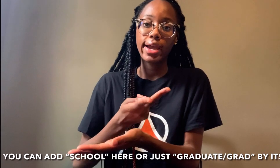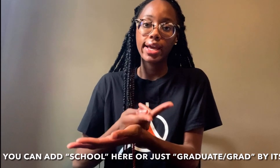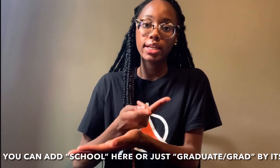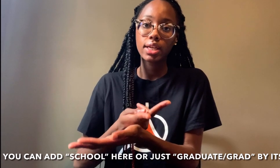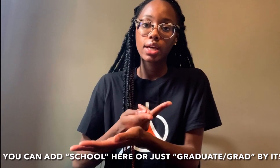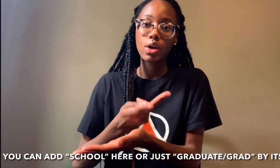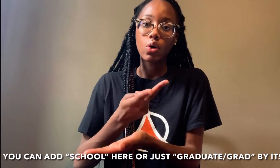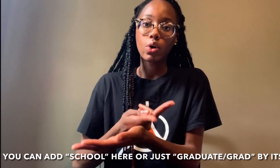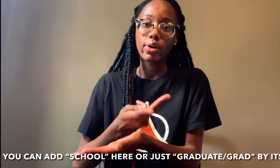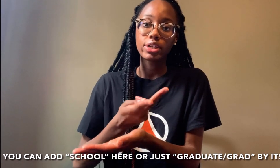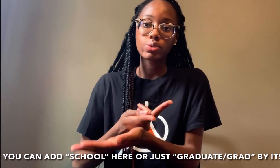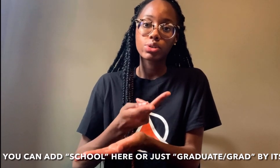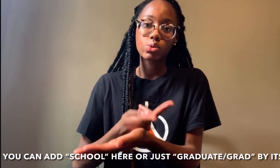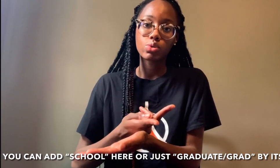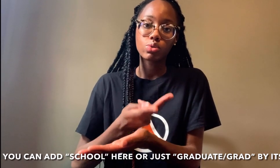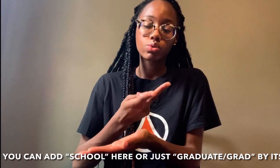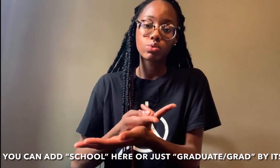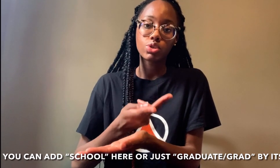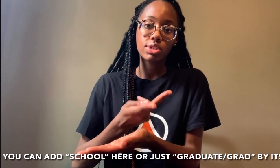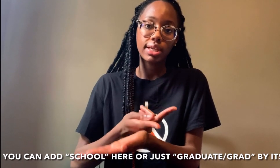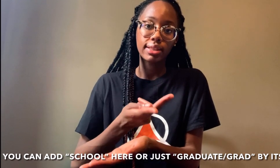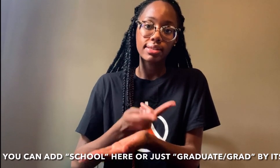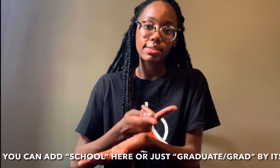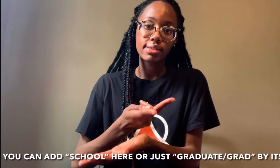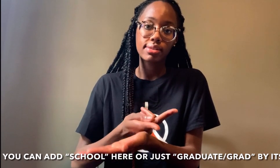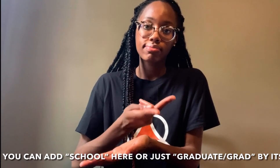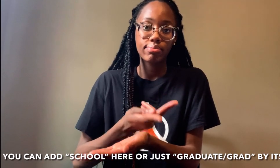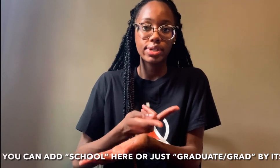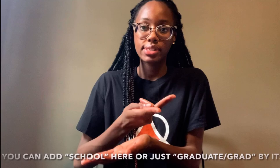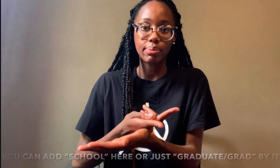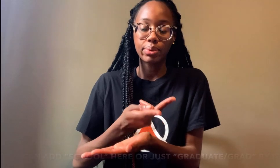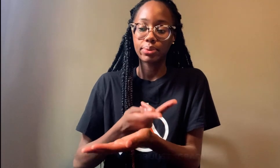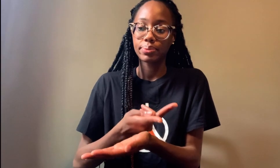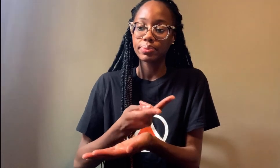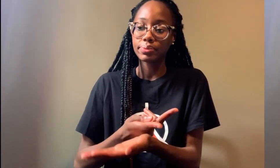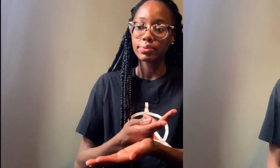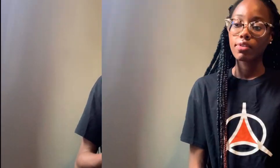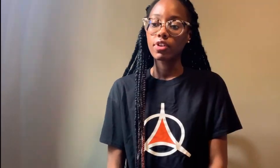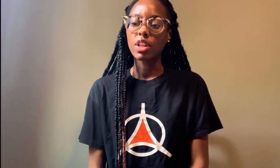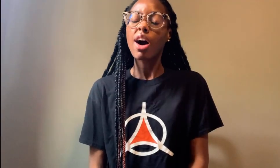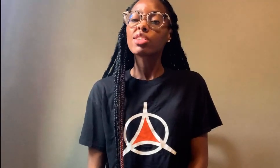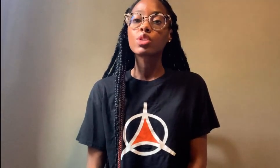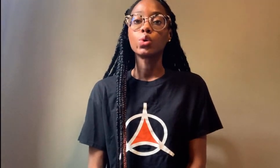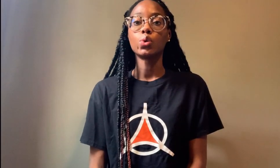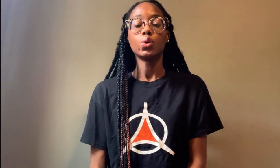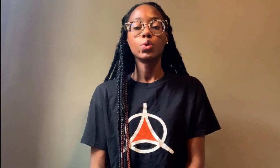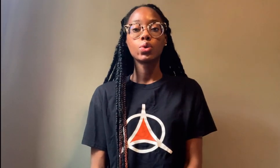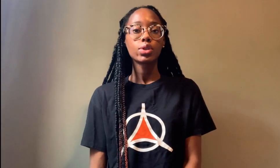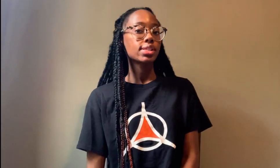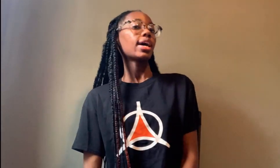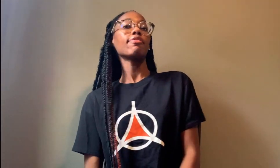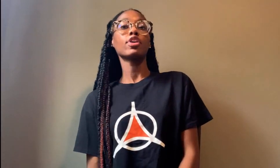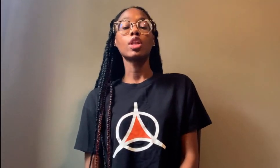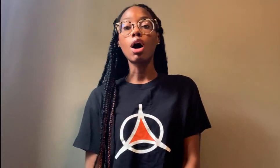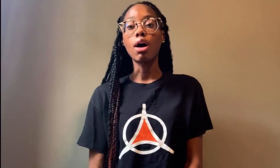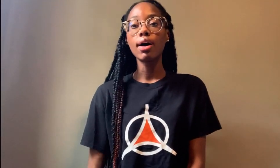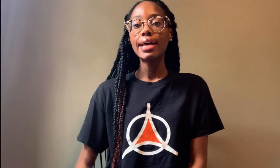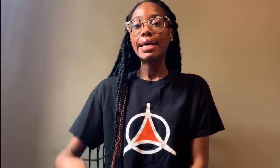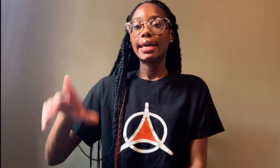grad or graduate school, just like this. Pretty simple. For law school, the sign for law